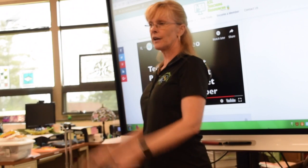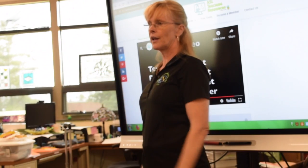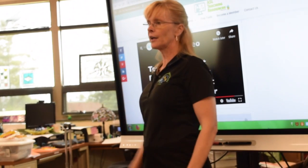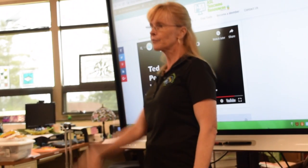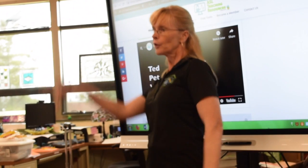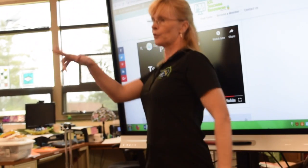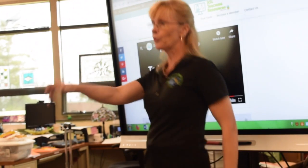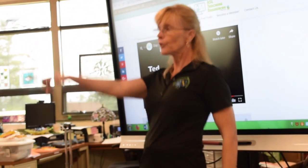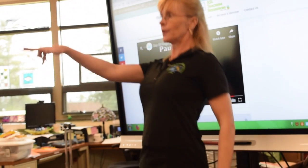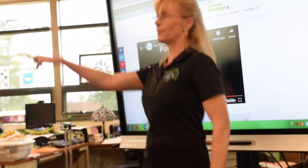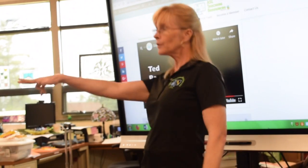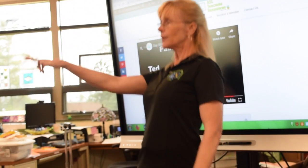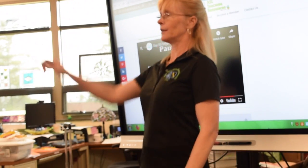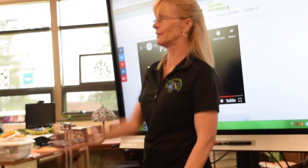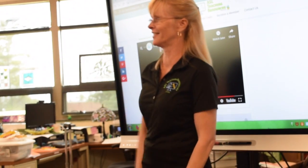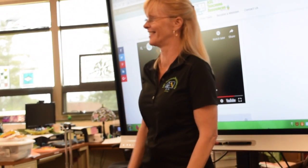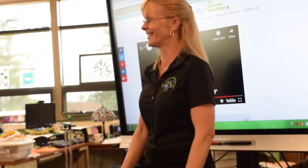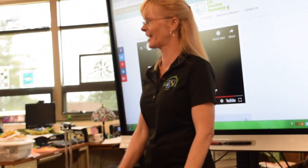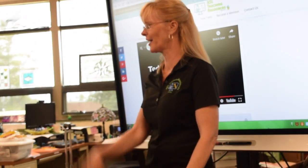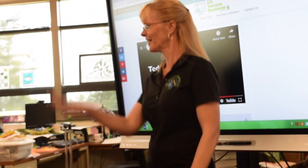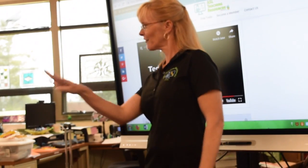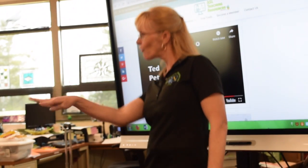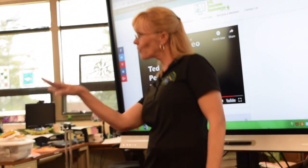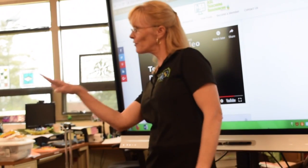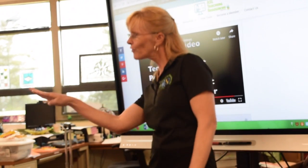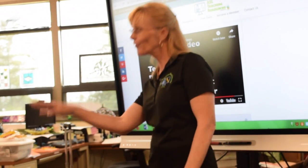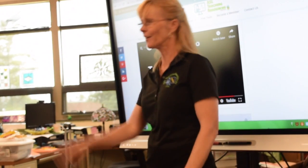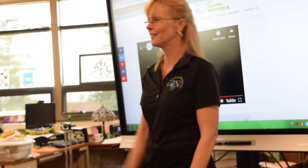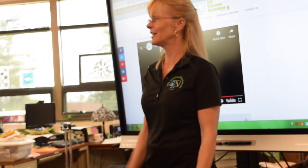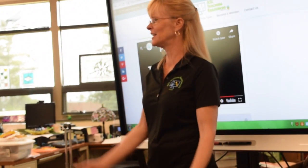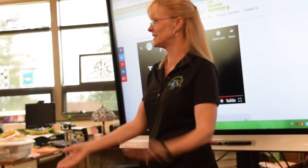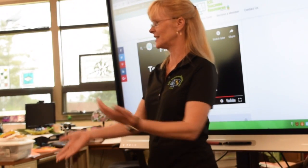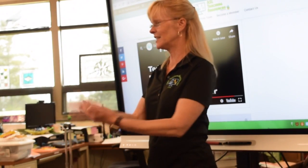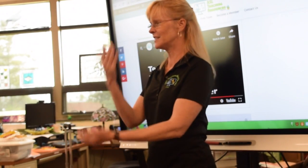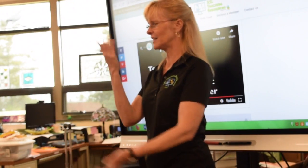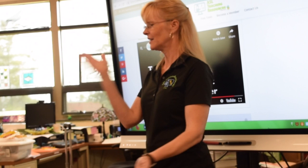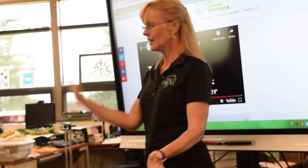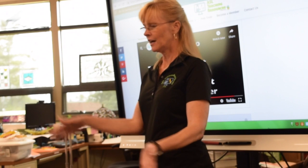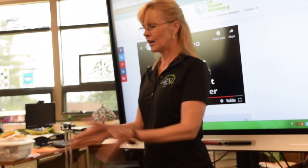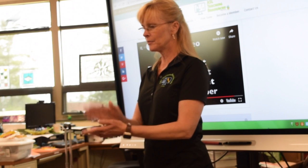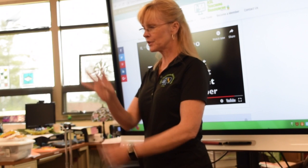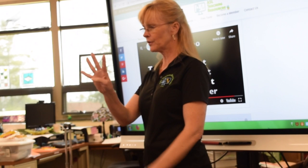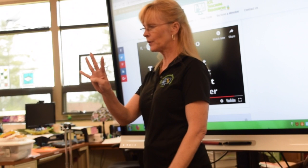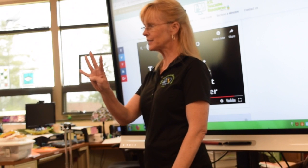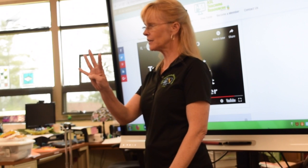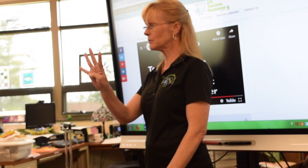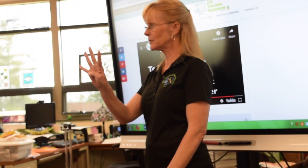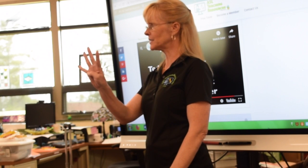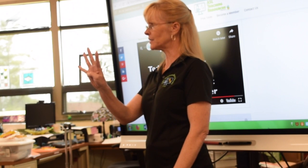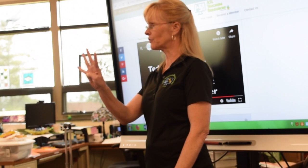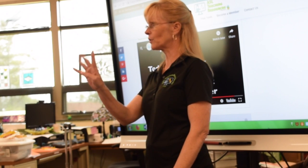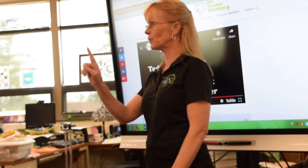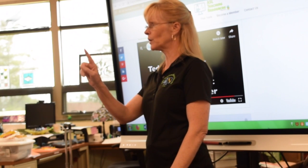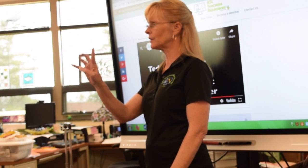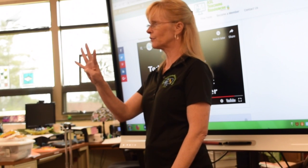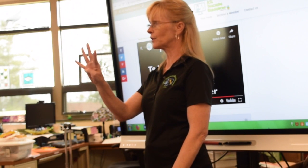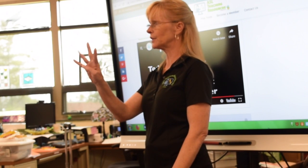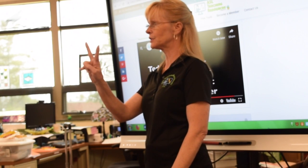like 33, okay? 44, easy, easy. So the rest of them are easy, 41,